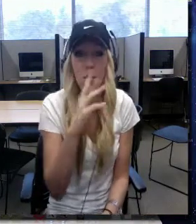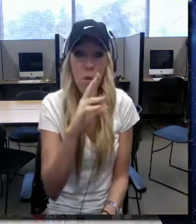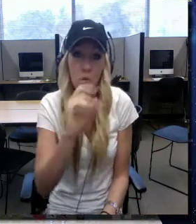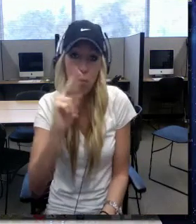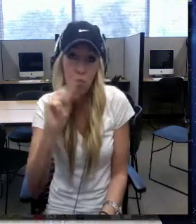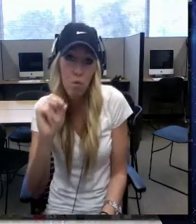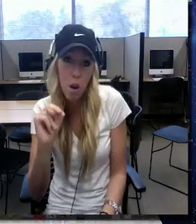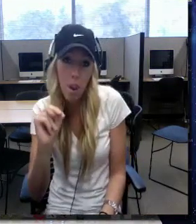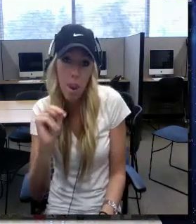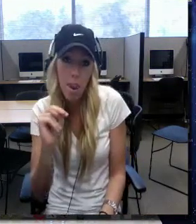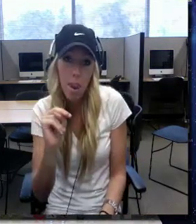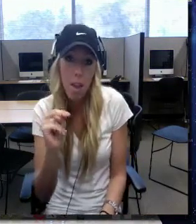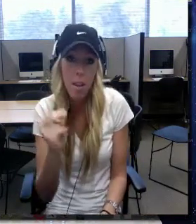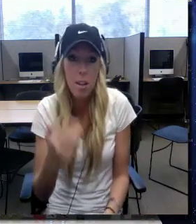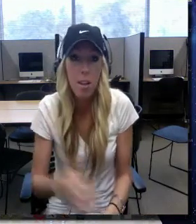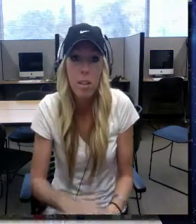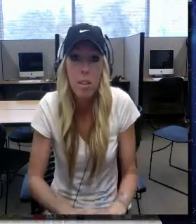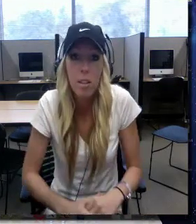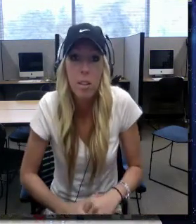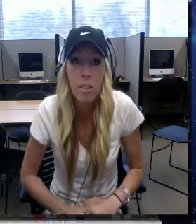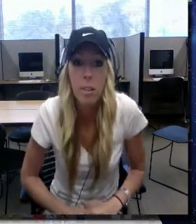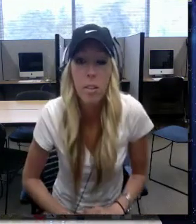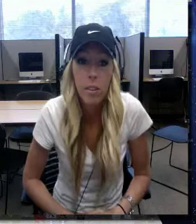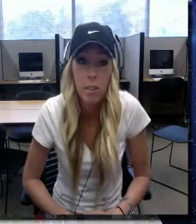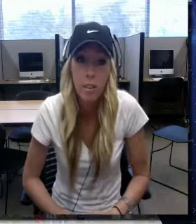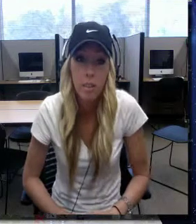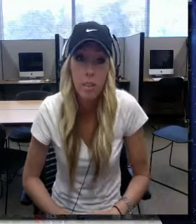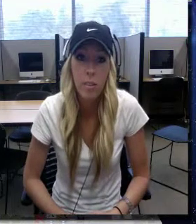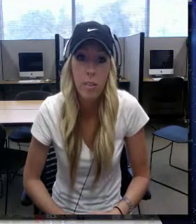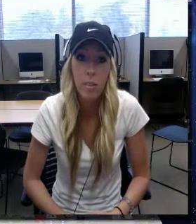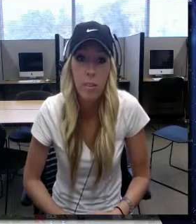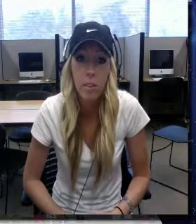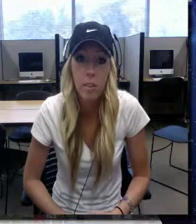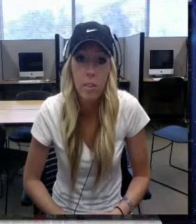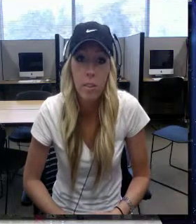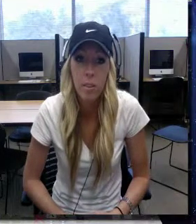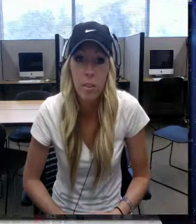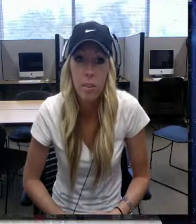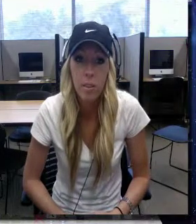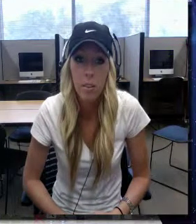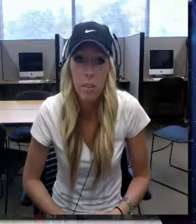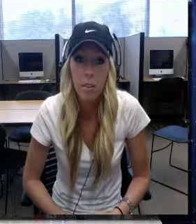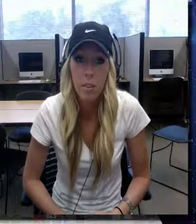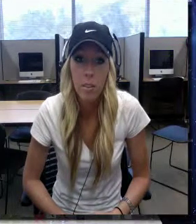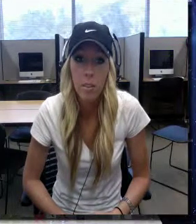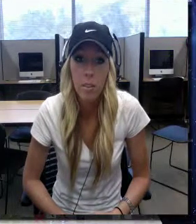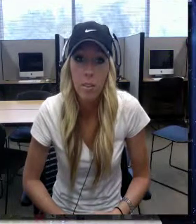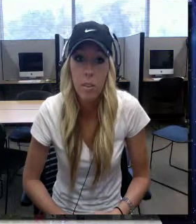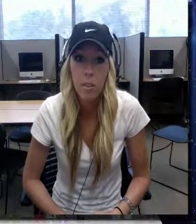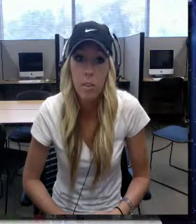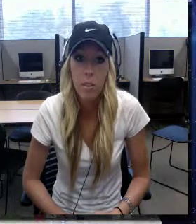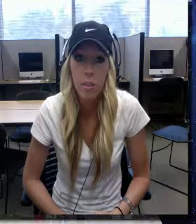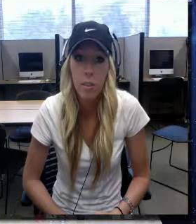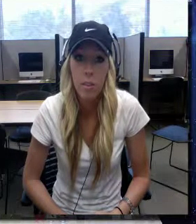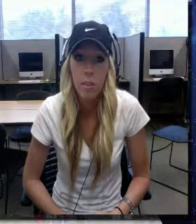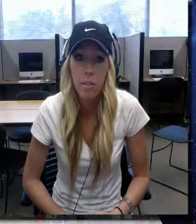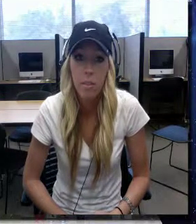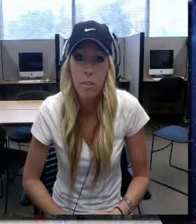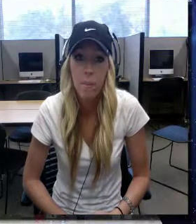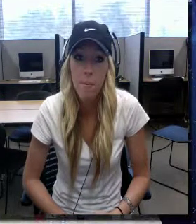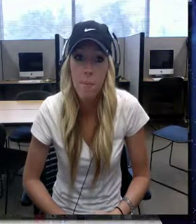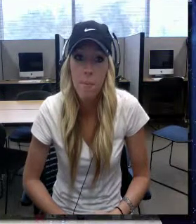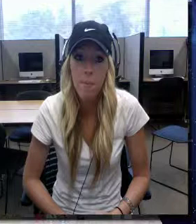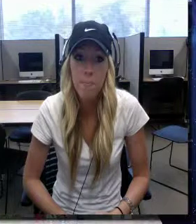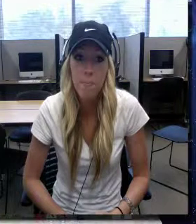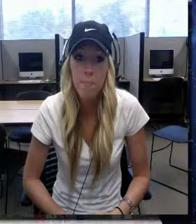So I'll put the sails all the way out, gather as much wind as I can, and float effortlessly back to San